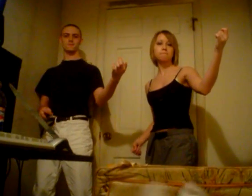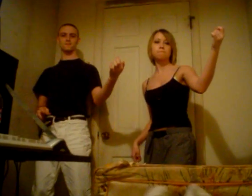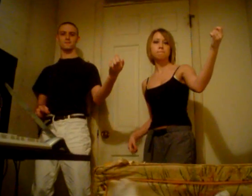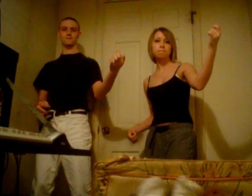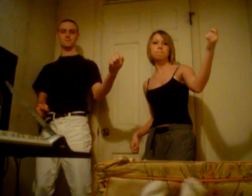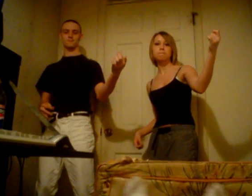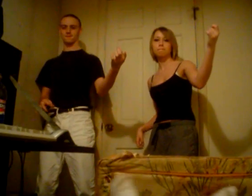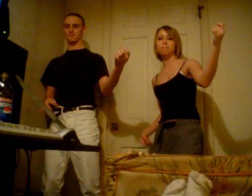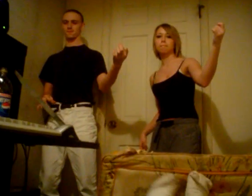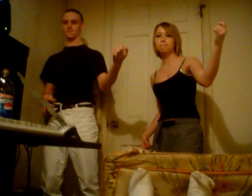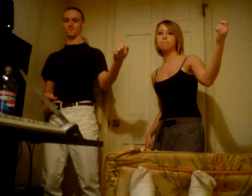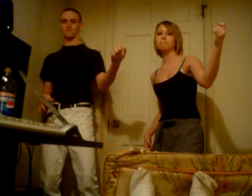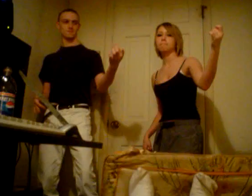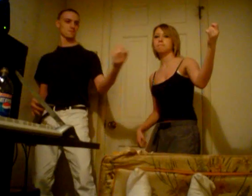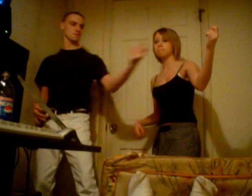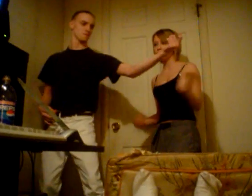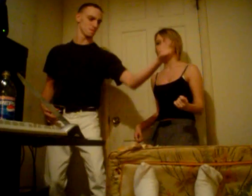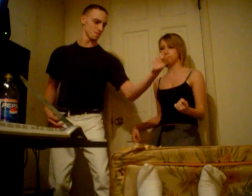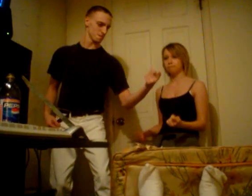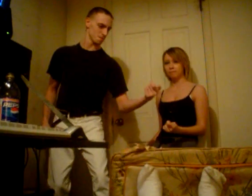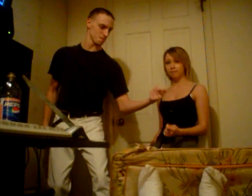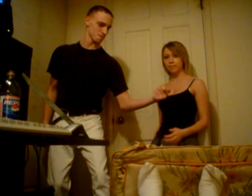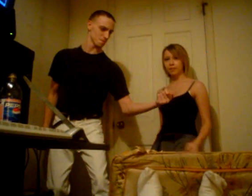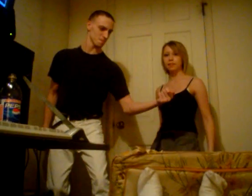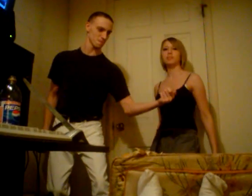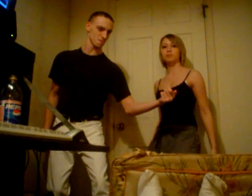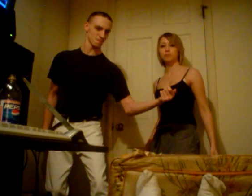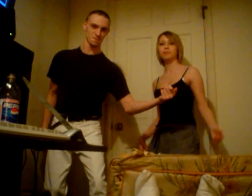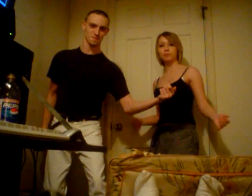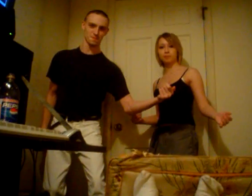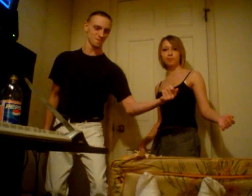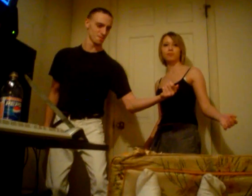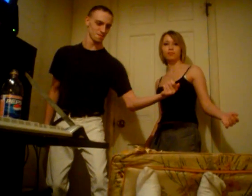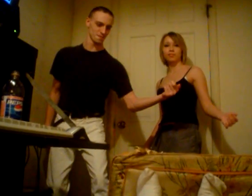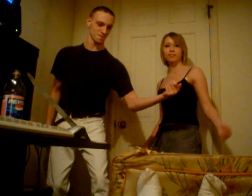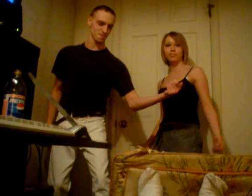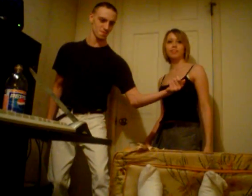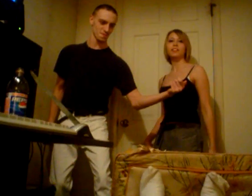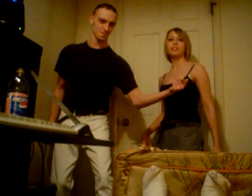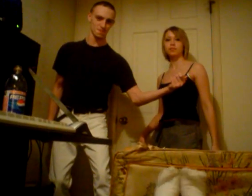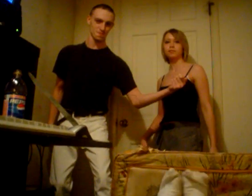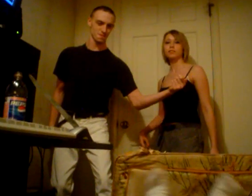We are Mm We are Wow